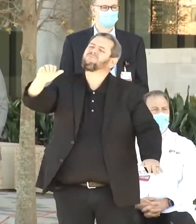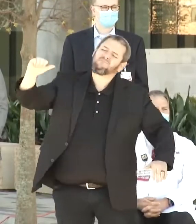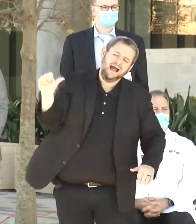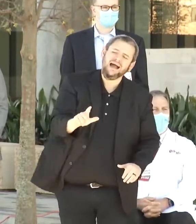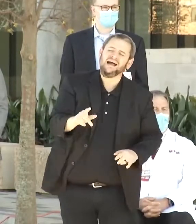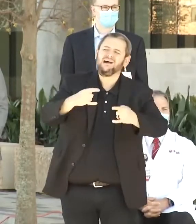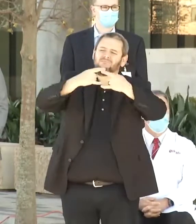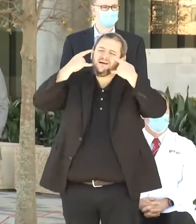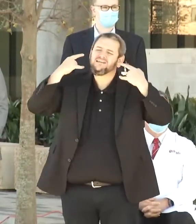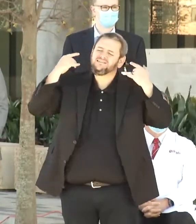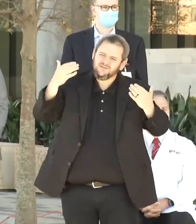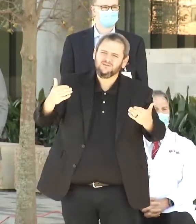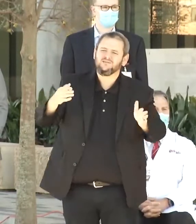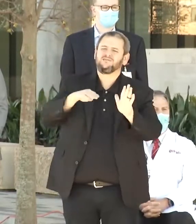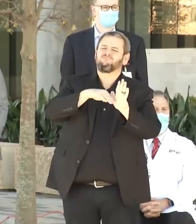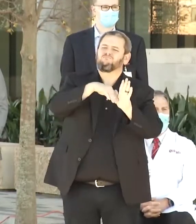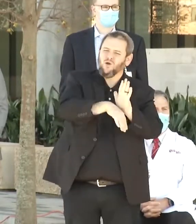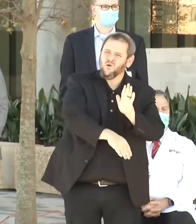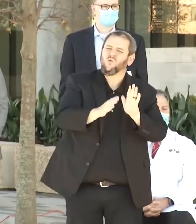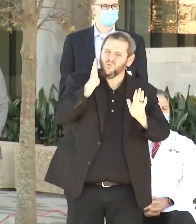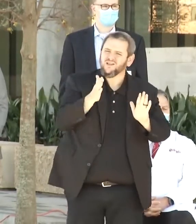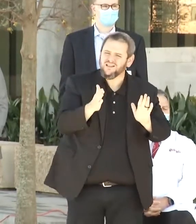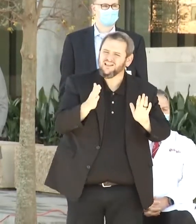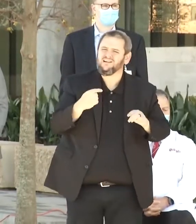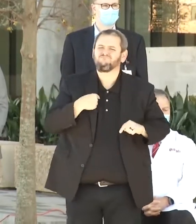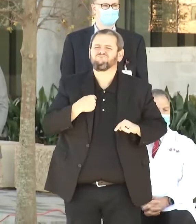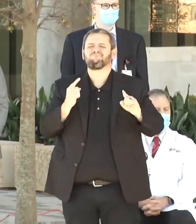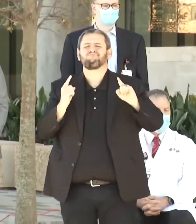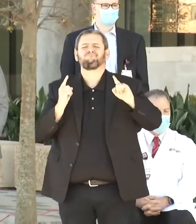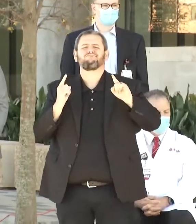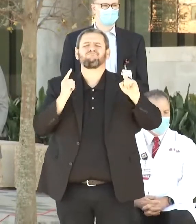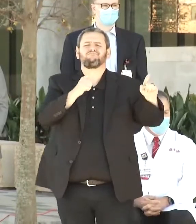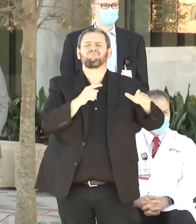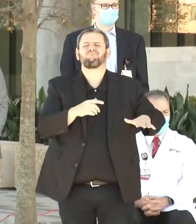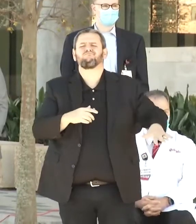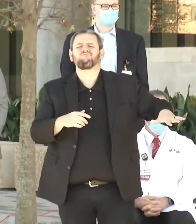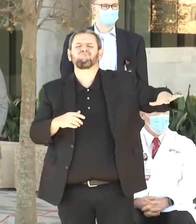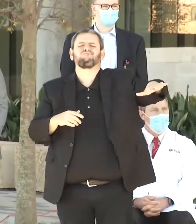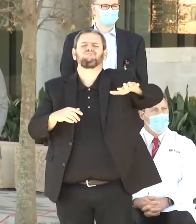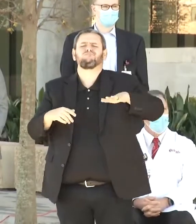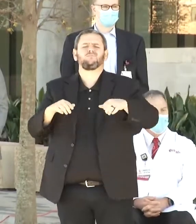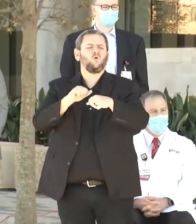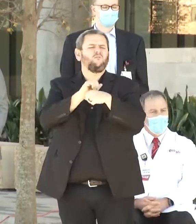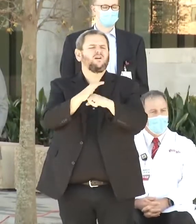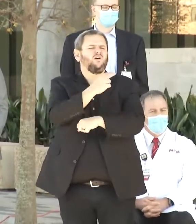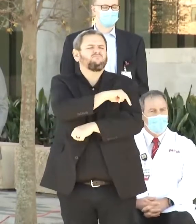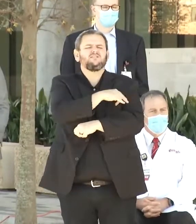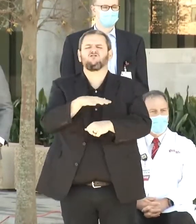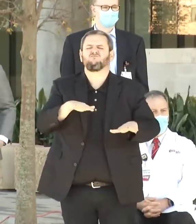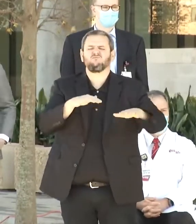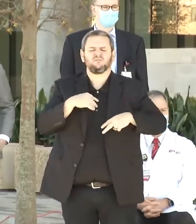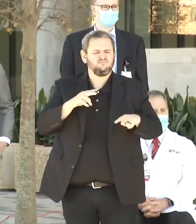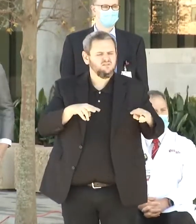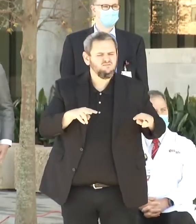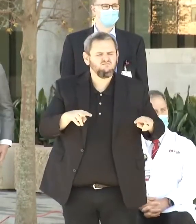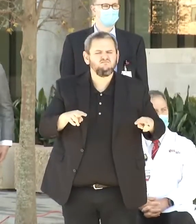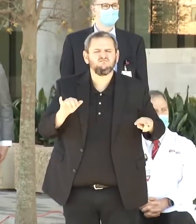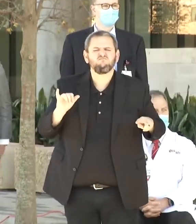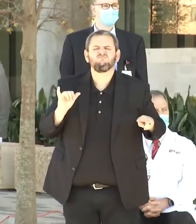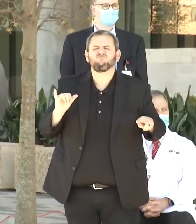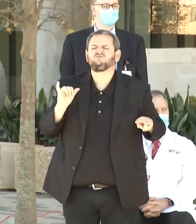other day and spent some time with people who work in the ICU, taking care of the sickest people in